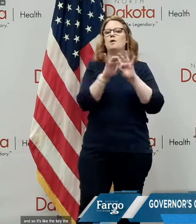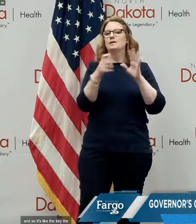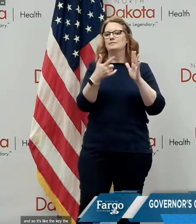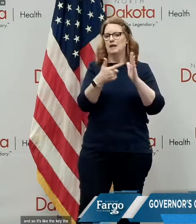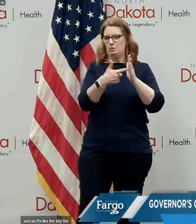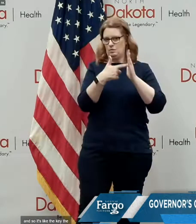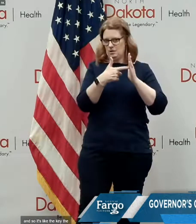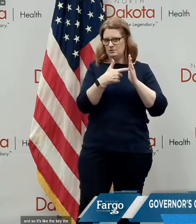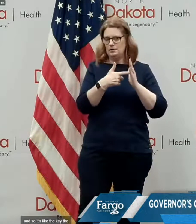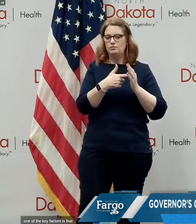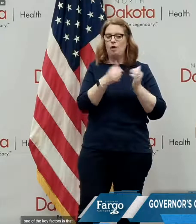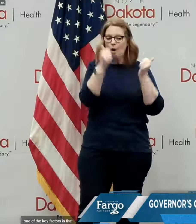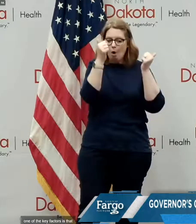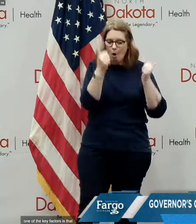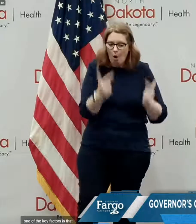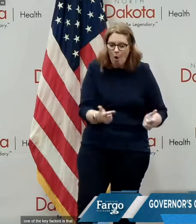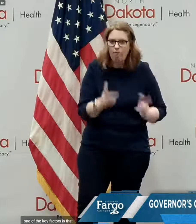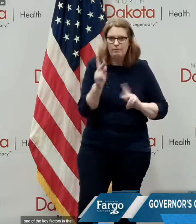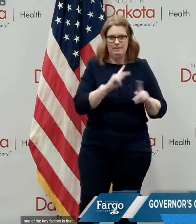all the residents are negative.